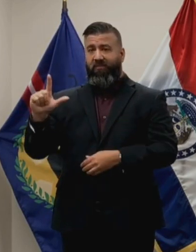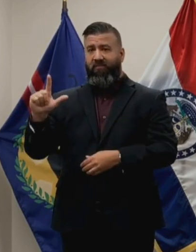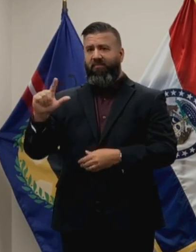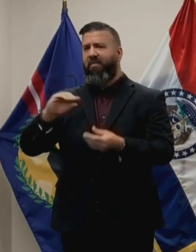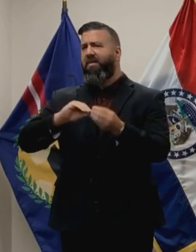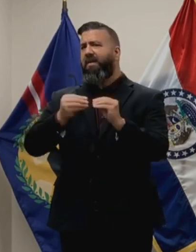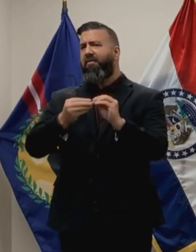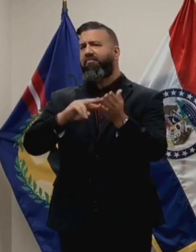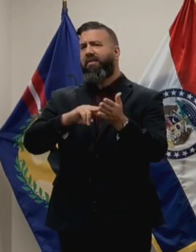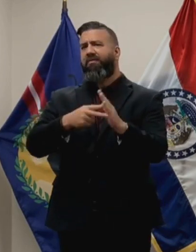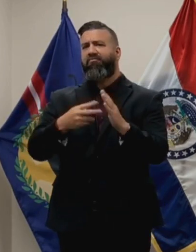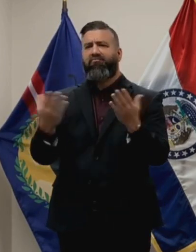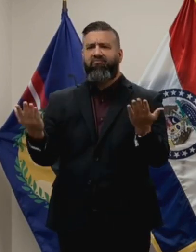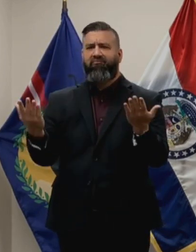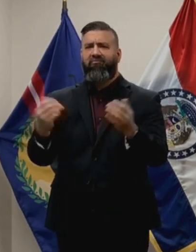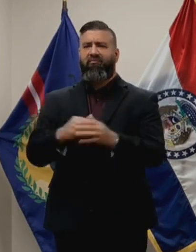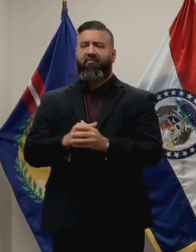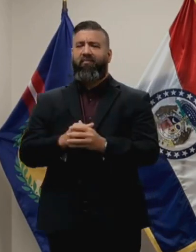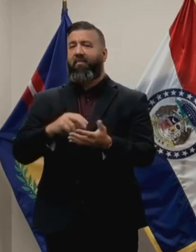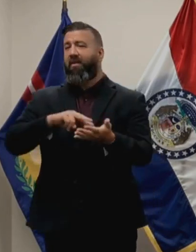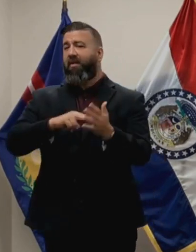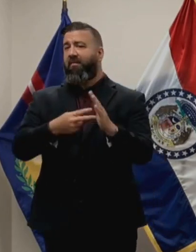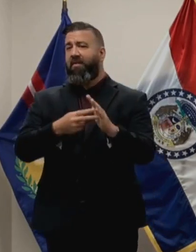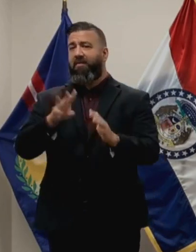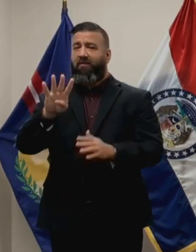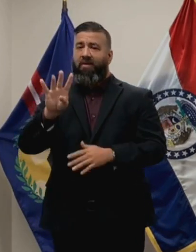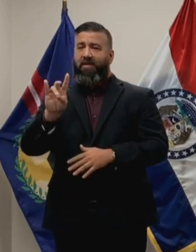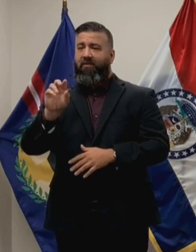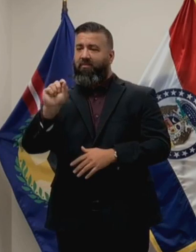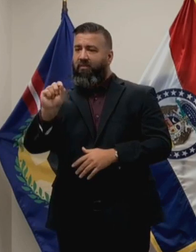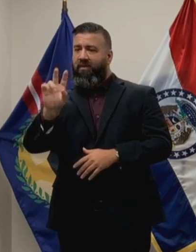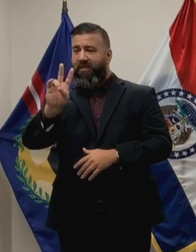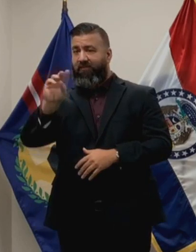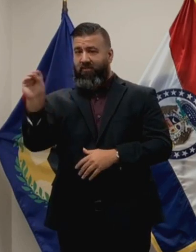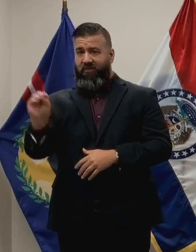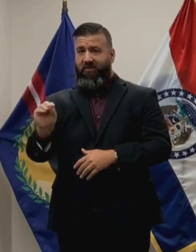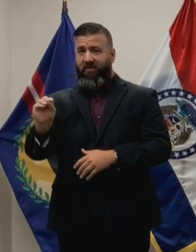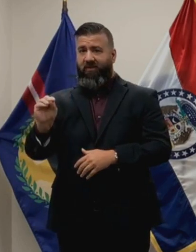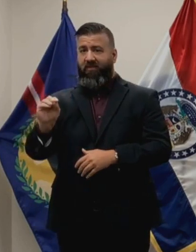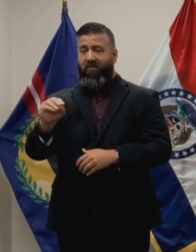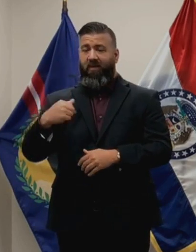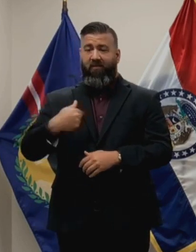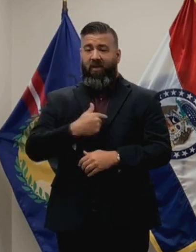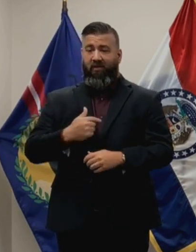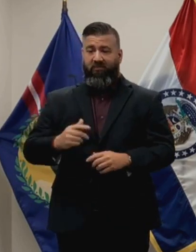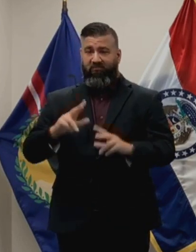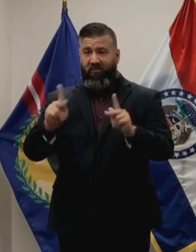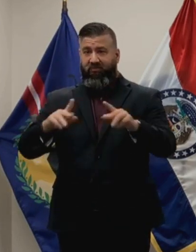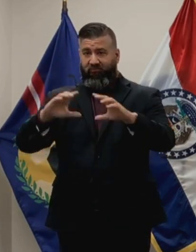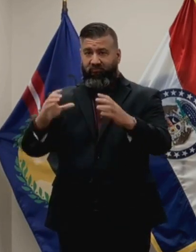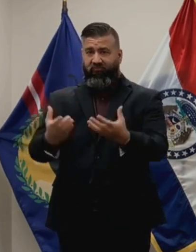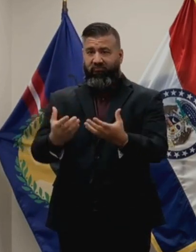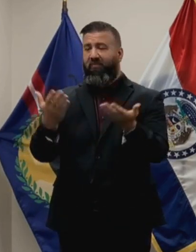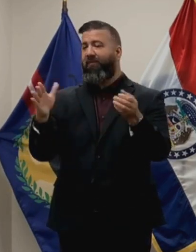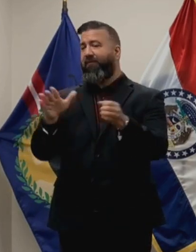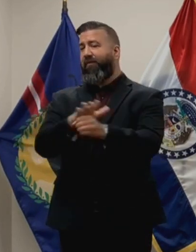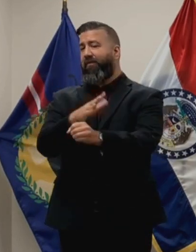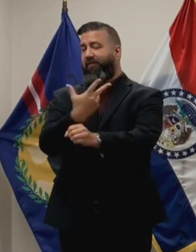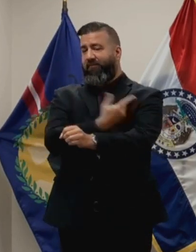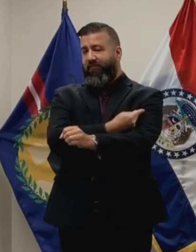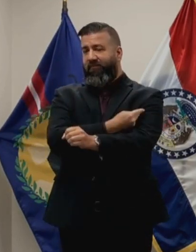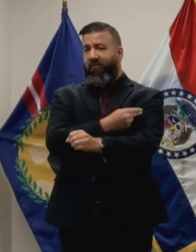number mean? It means that 47.7% of our county's population has been fully vaccinated,